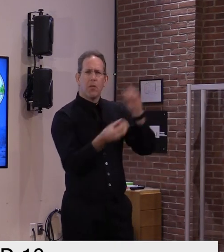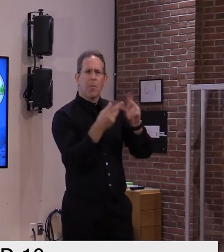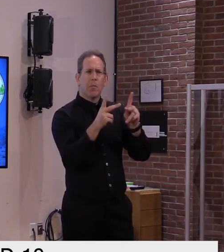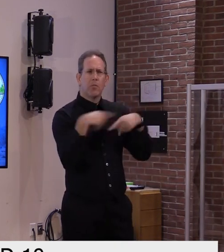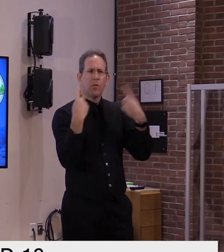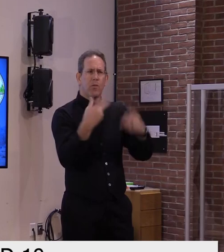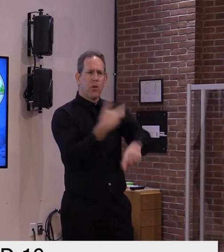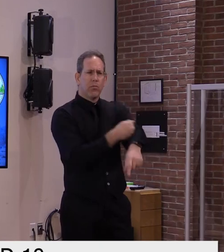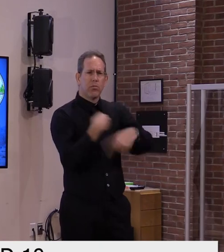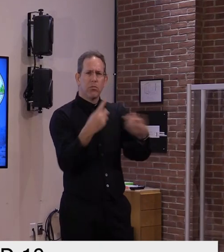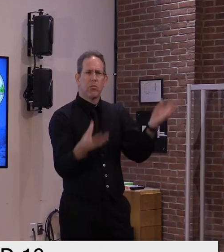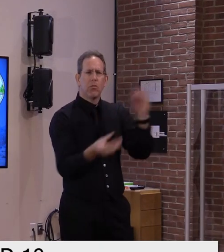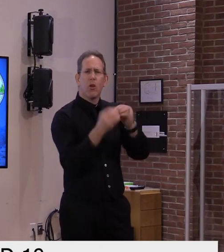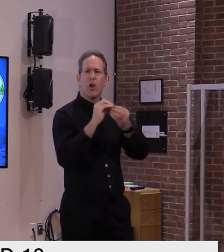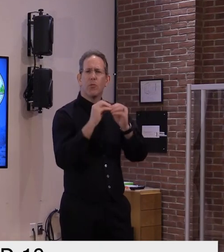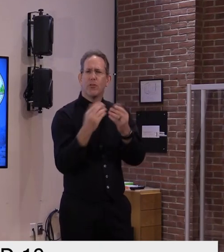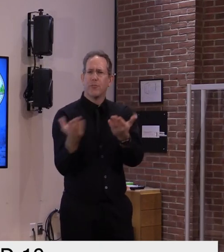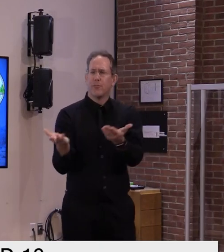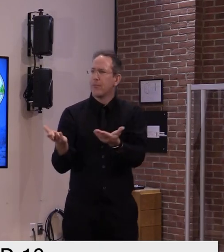Yeah, Dr. Levine.